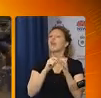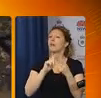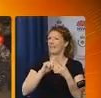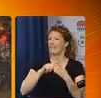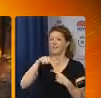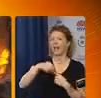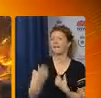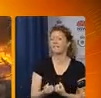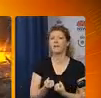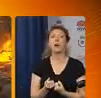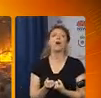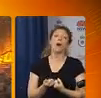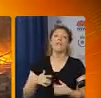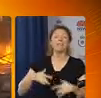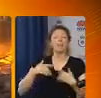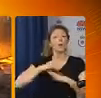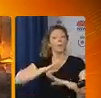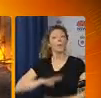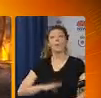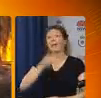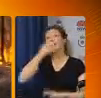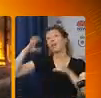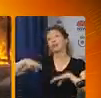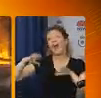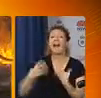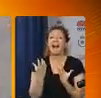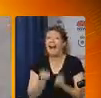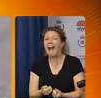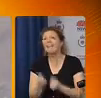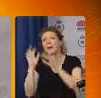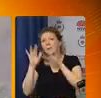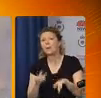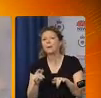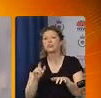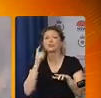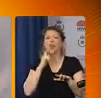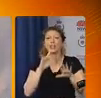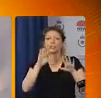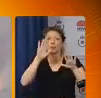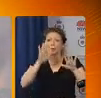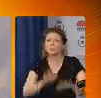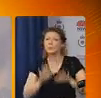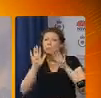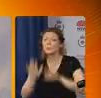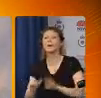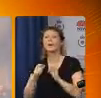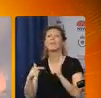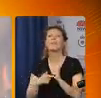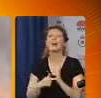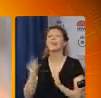that is some welcome relief in terms of moderating the current fire behaviour, it has